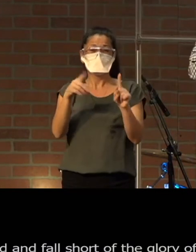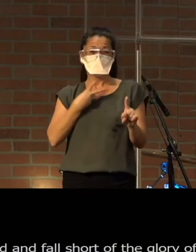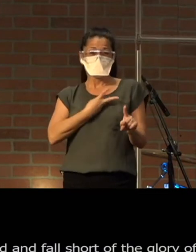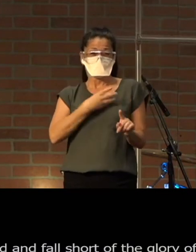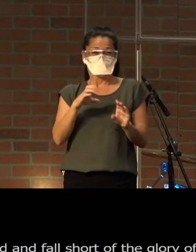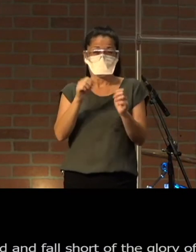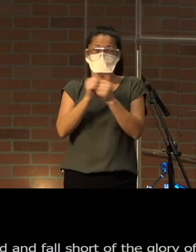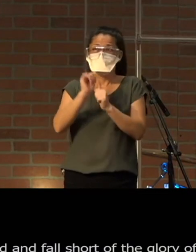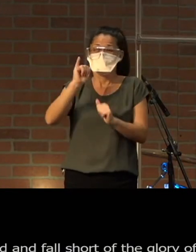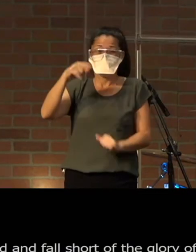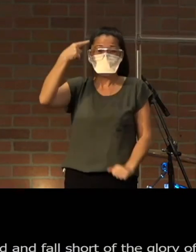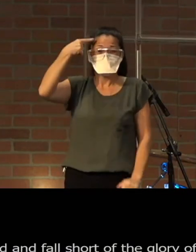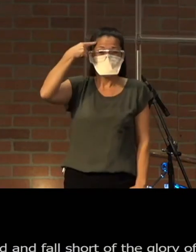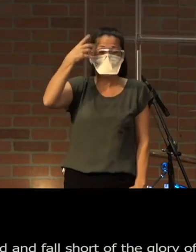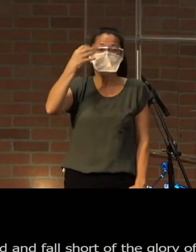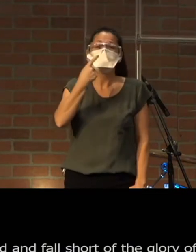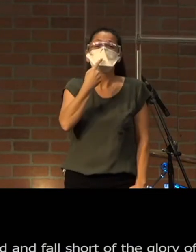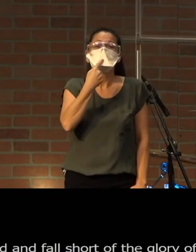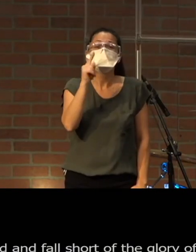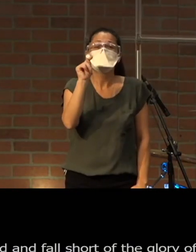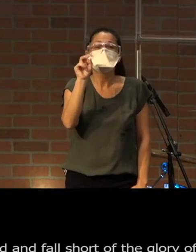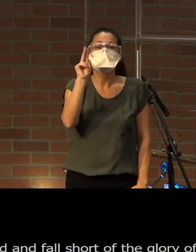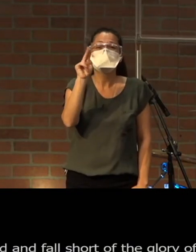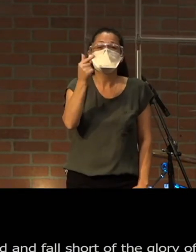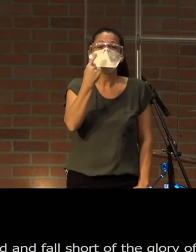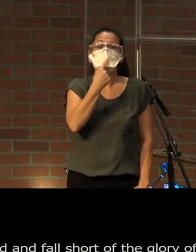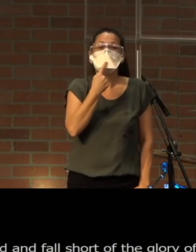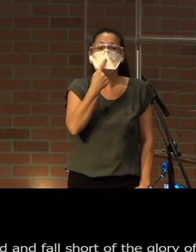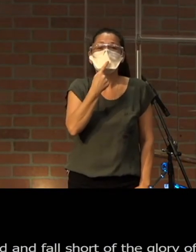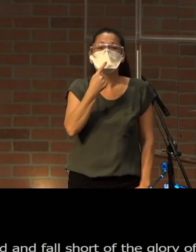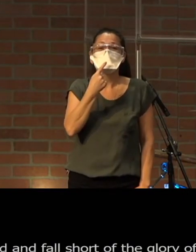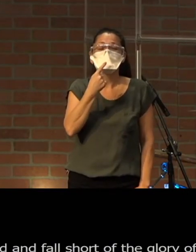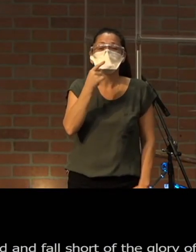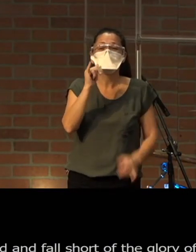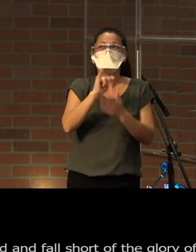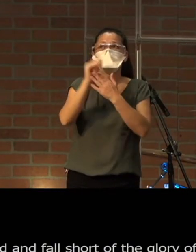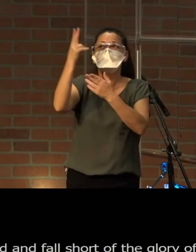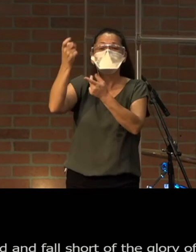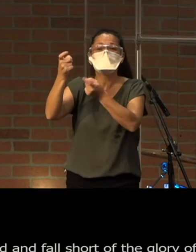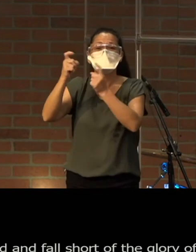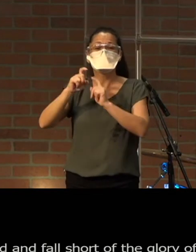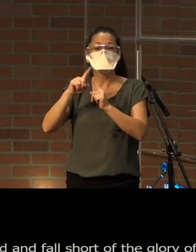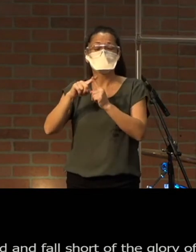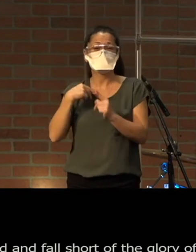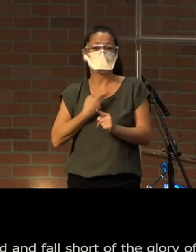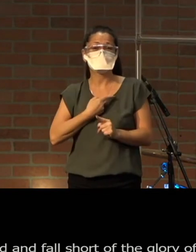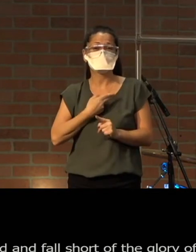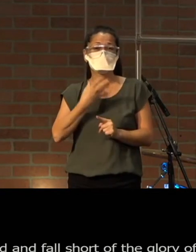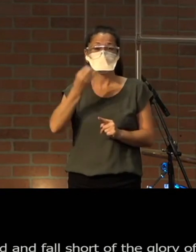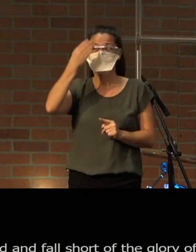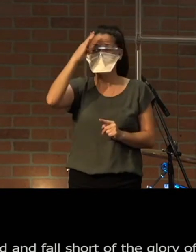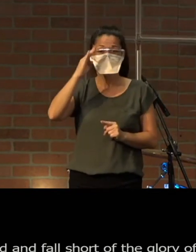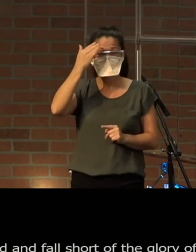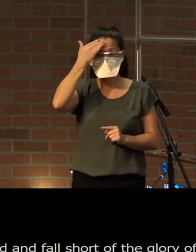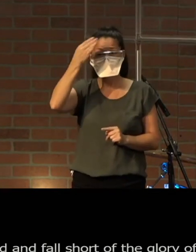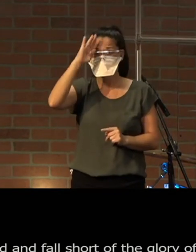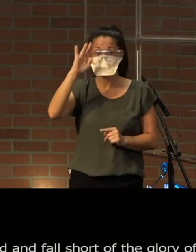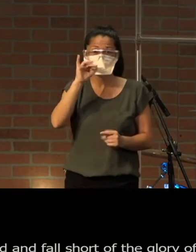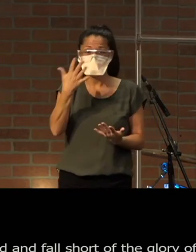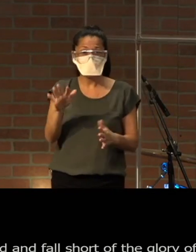us and the tongue that he gave us. And since our Creator God is not one to be mocked or belittled,